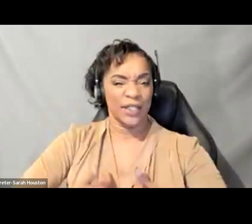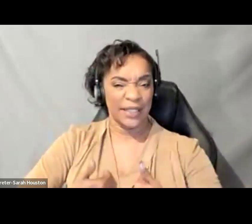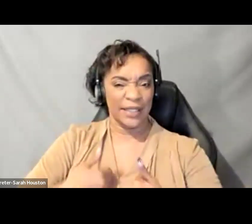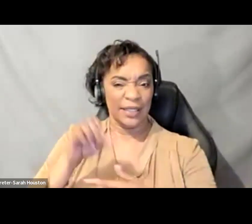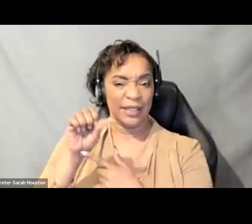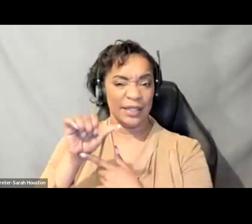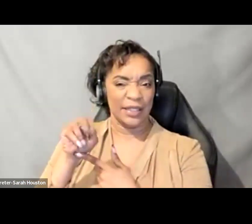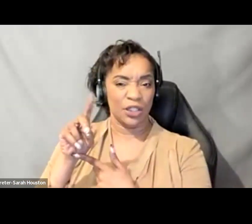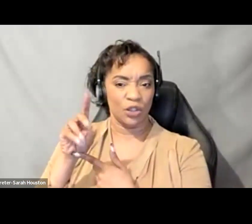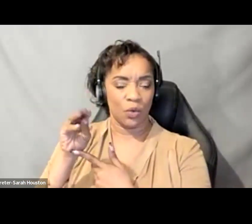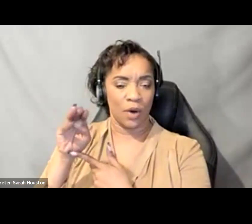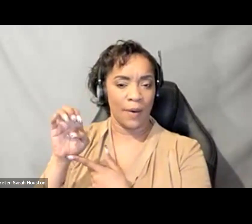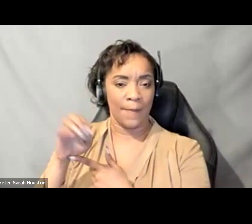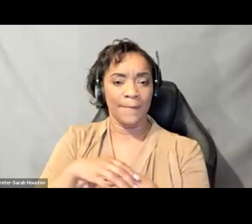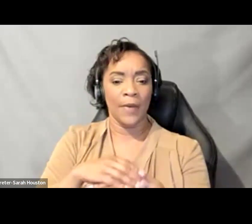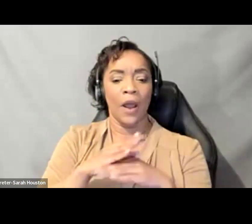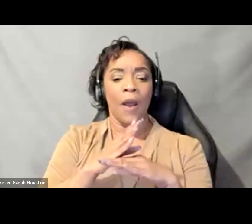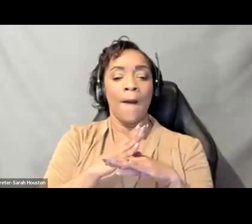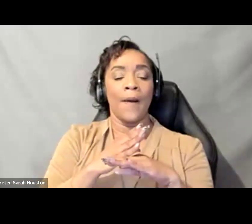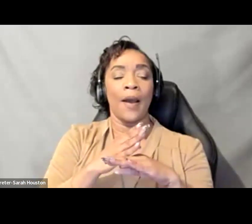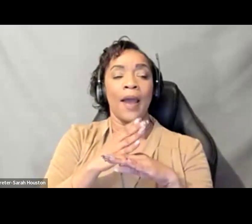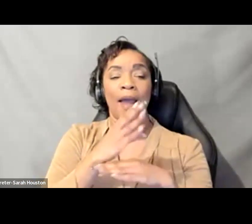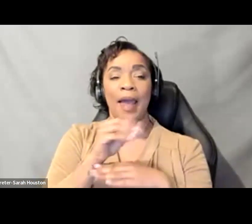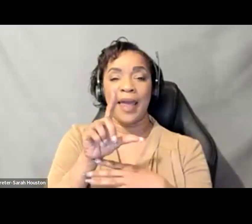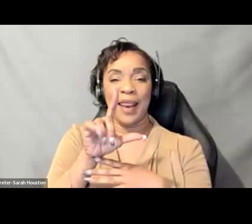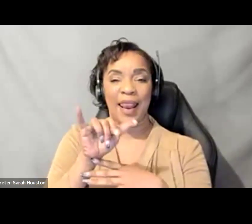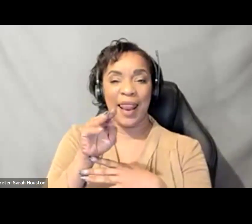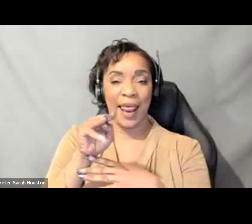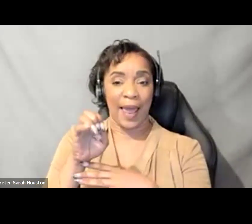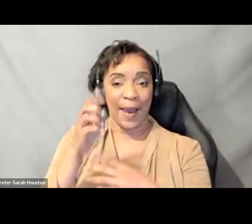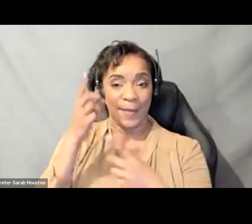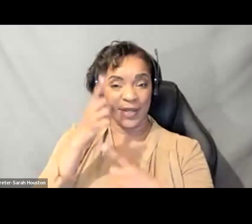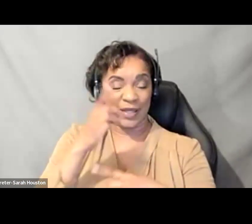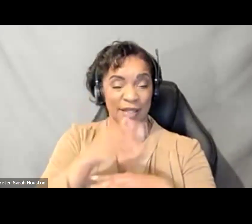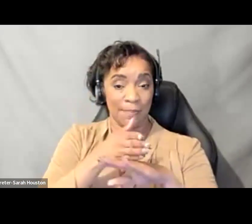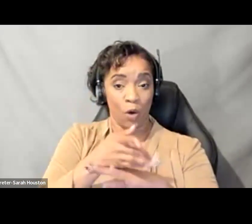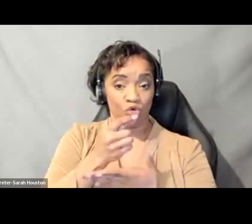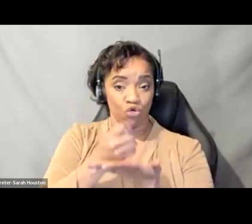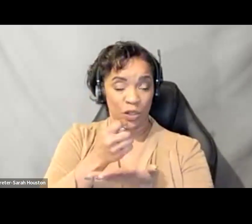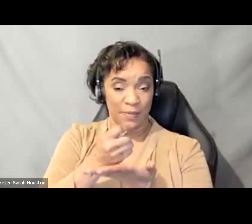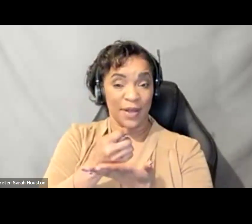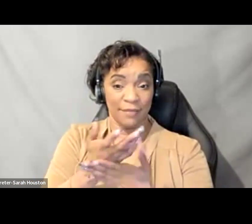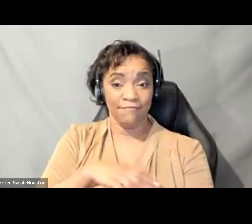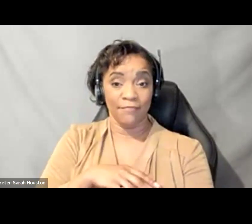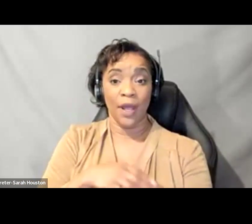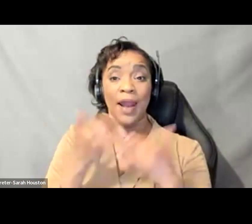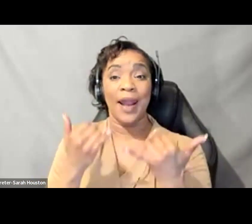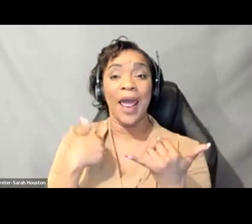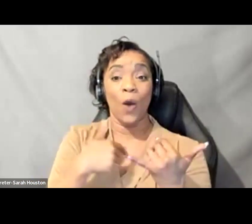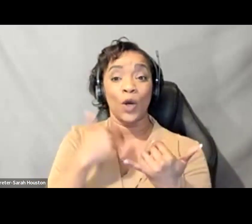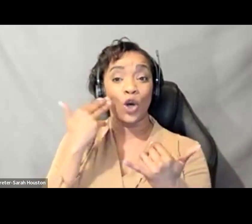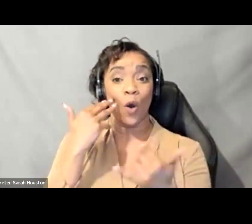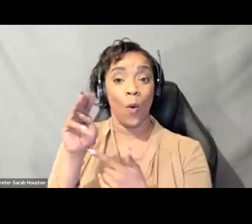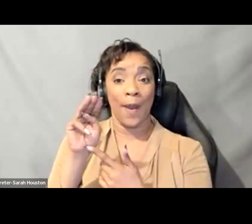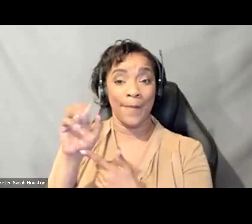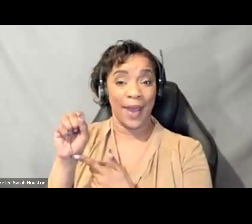Also, post-treatment Lyme disease is another infectious associated chronic illness. Now we know that multiple